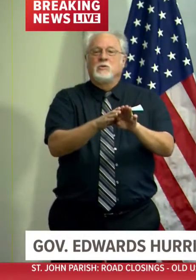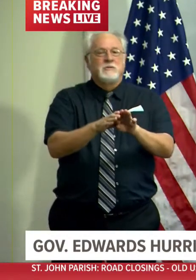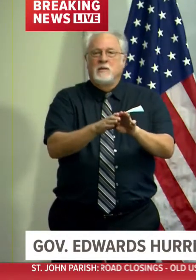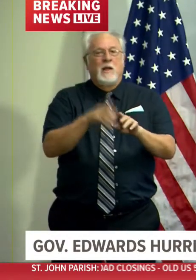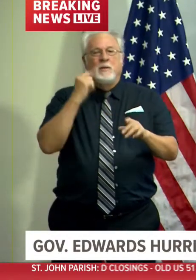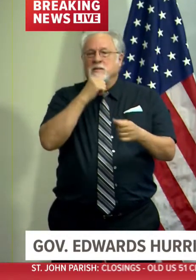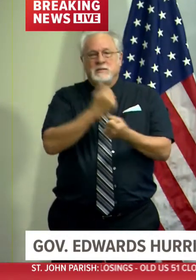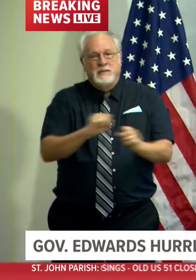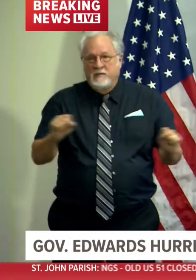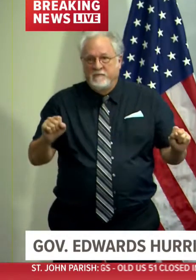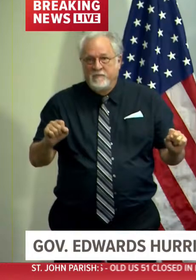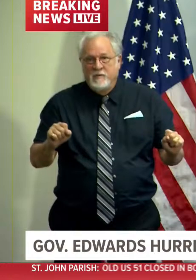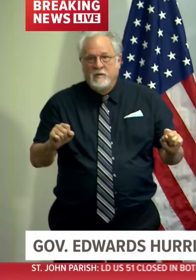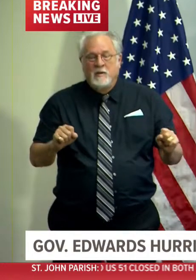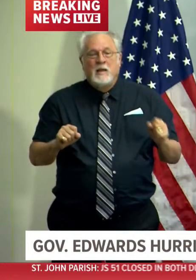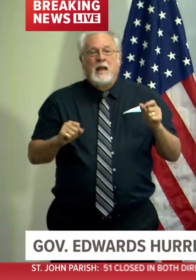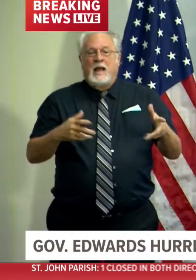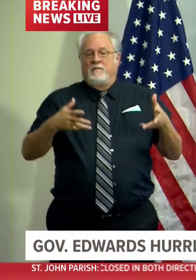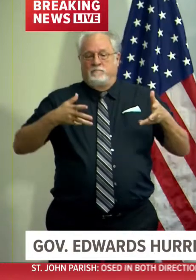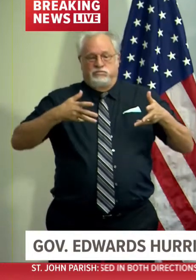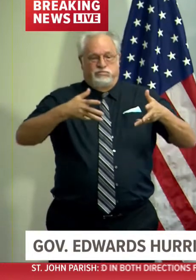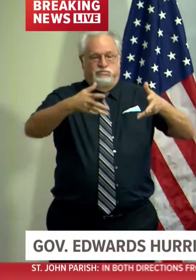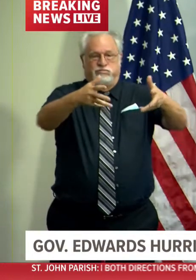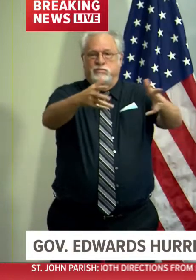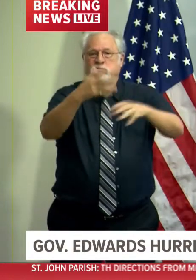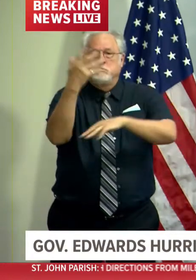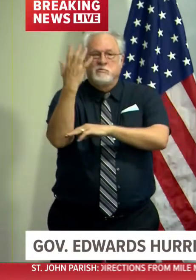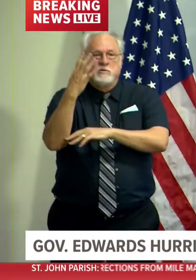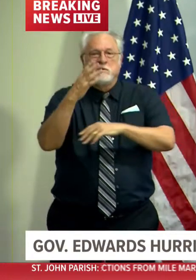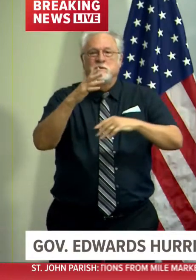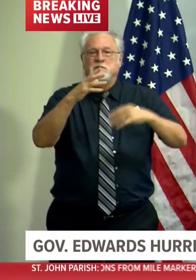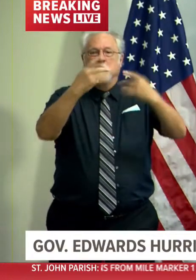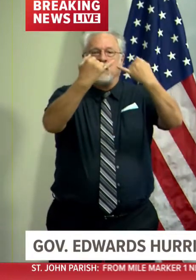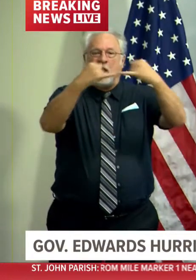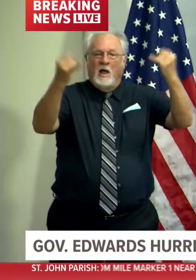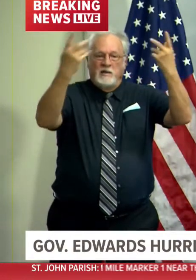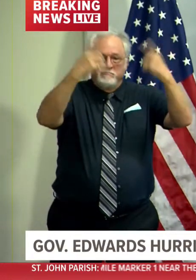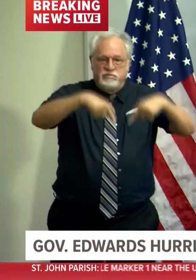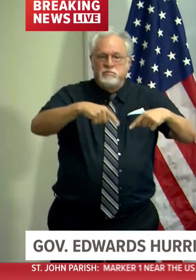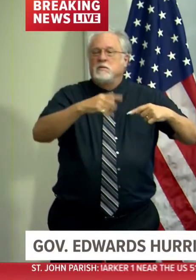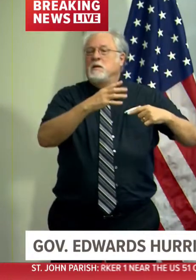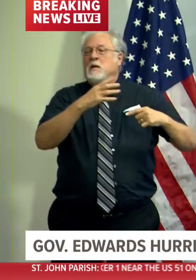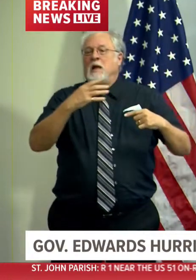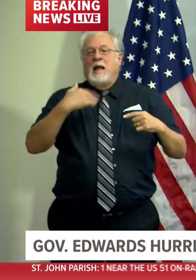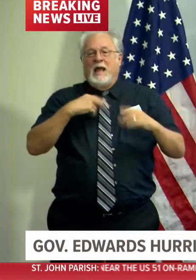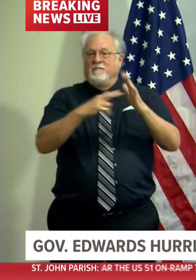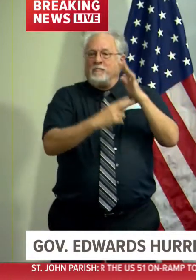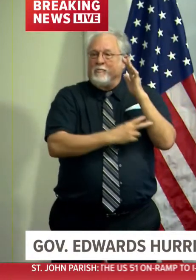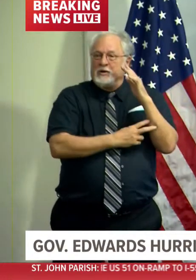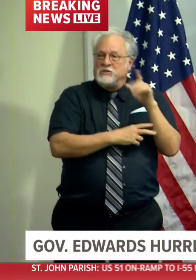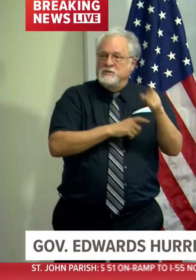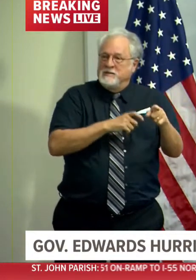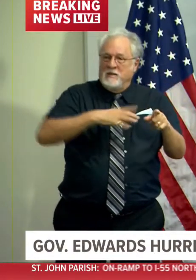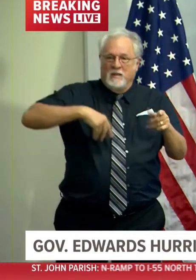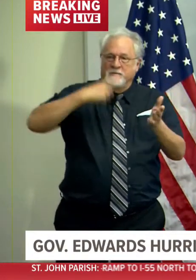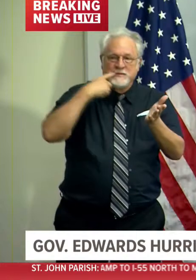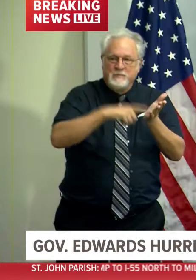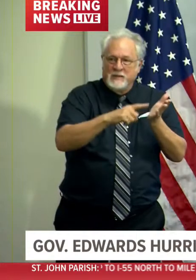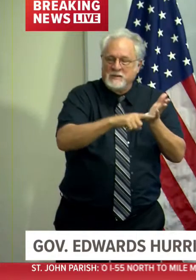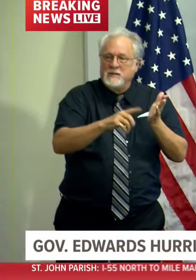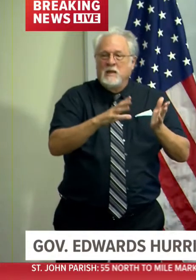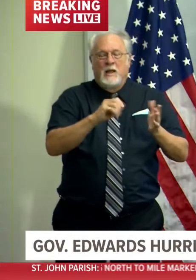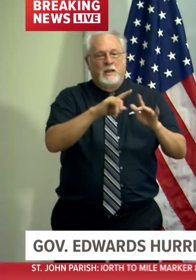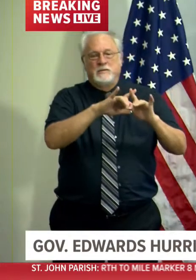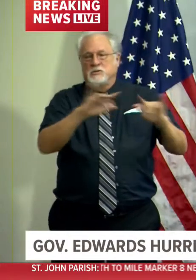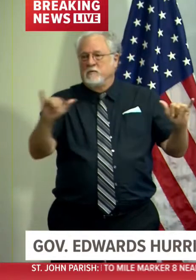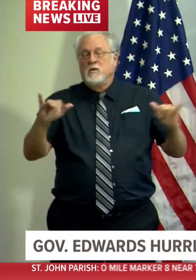they're unsafe. They have debris strewn across them. They have down power lines. We've got bridges that we haven't inspected and